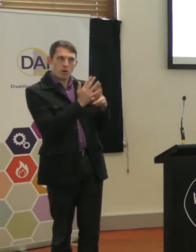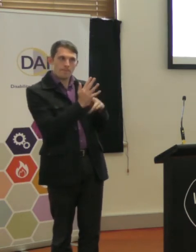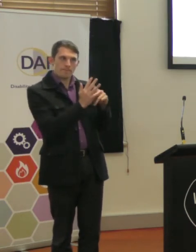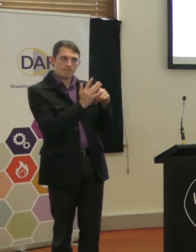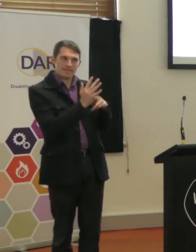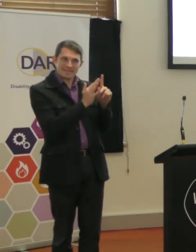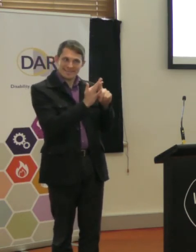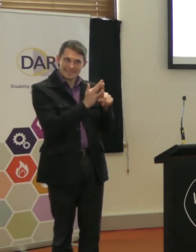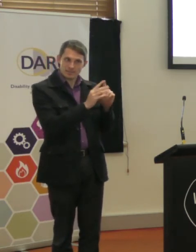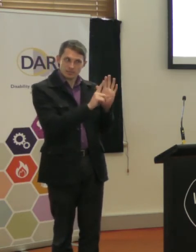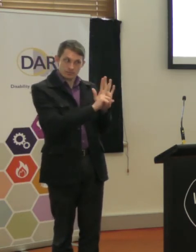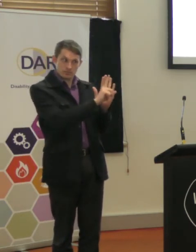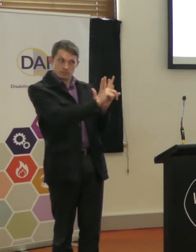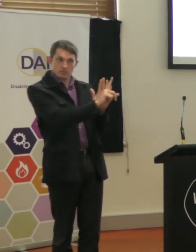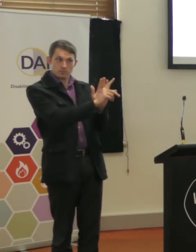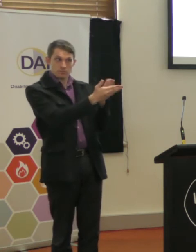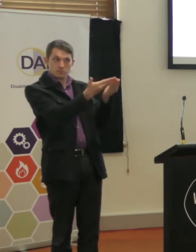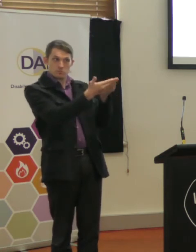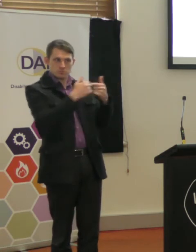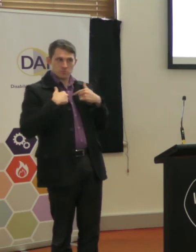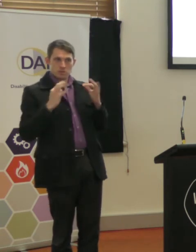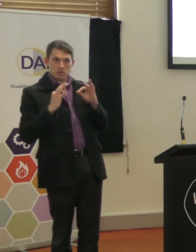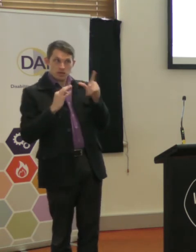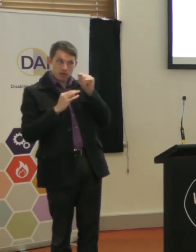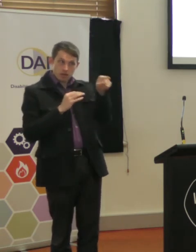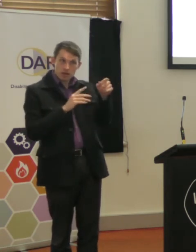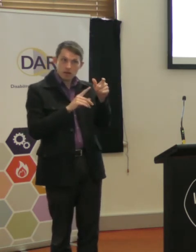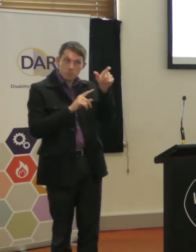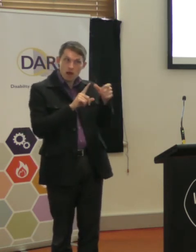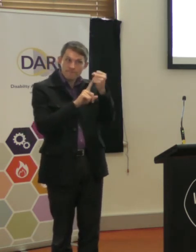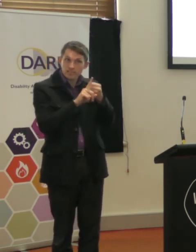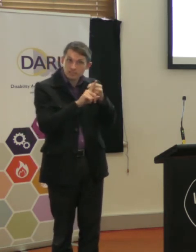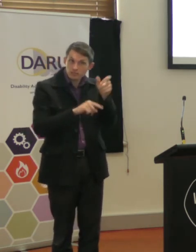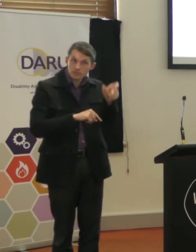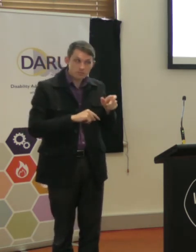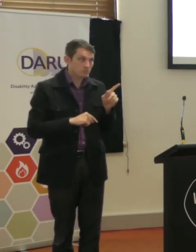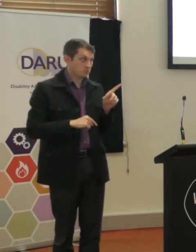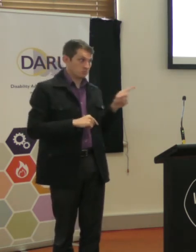assistant nominees? Yeah, so anyone can be an assistance nominee.